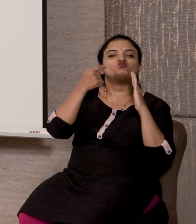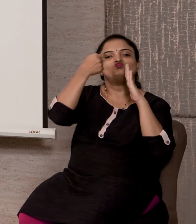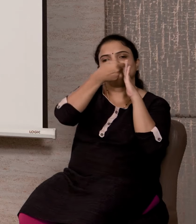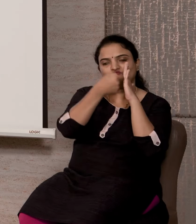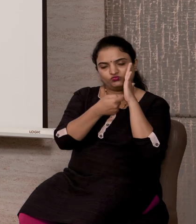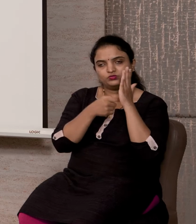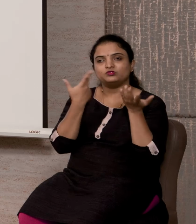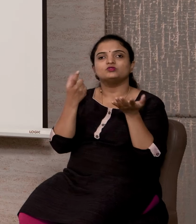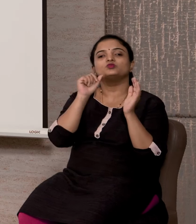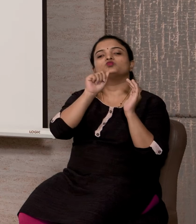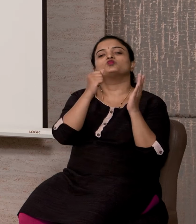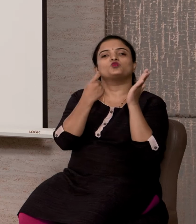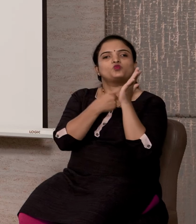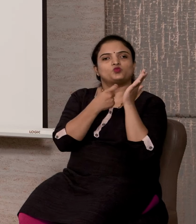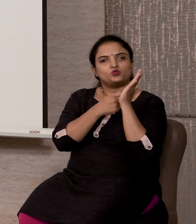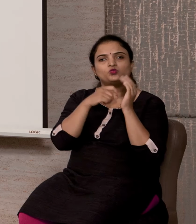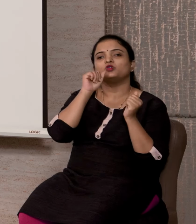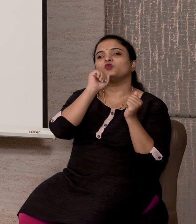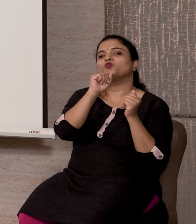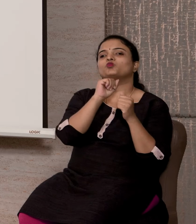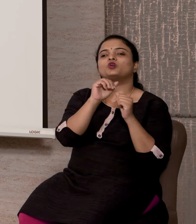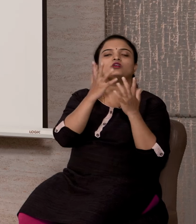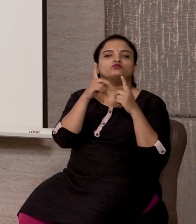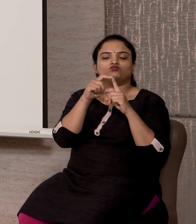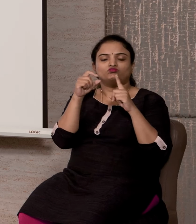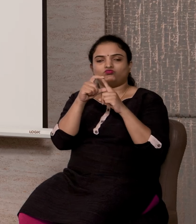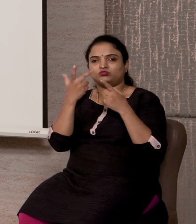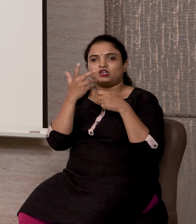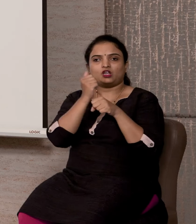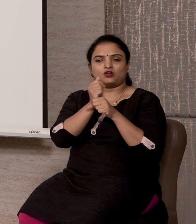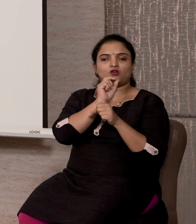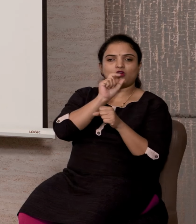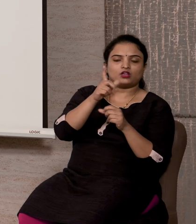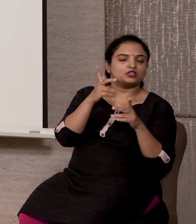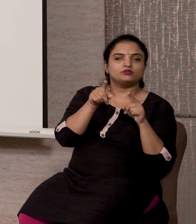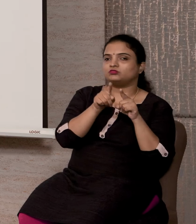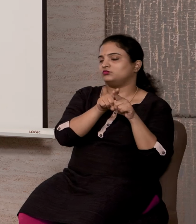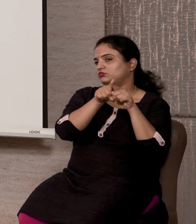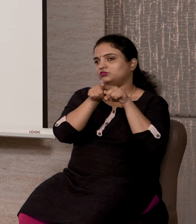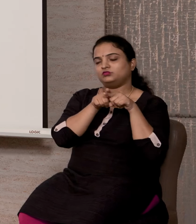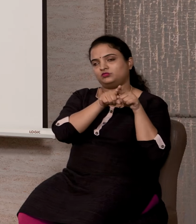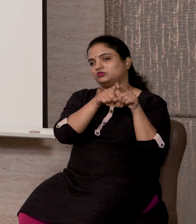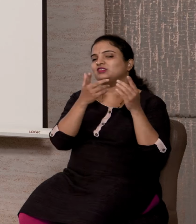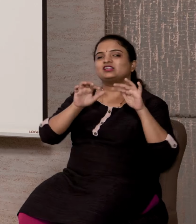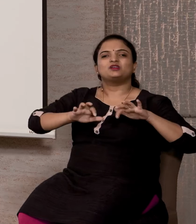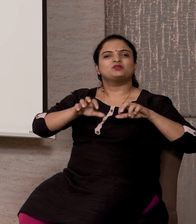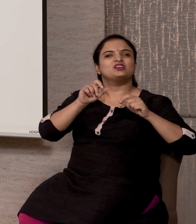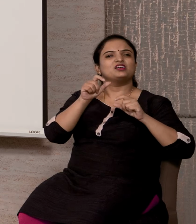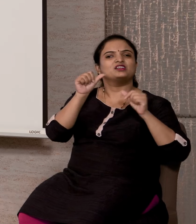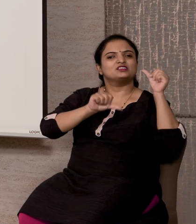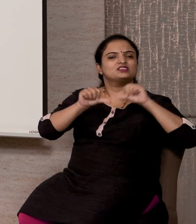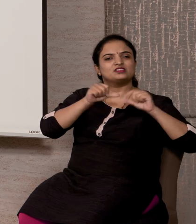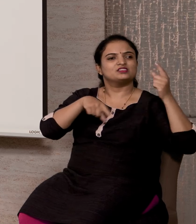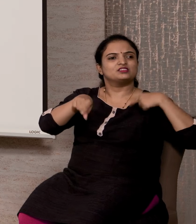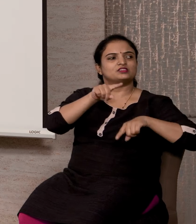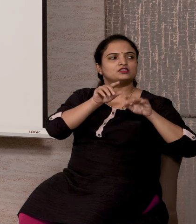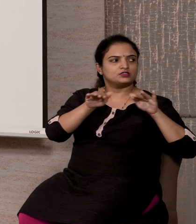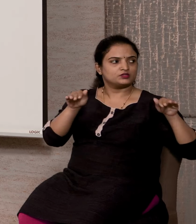various guidelines around accessibility and so on to students, right? Typically computer science students and software design